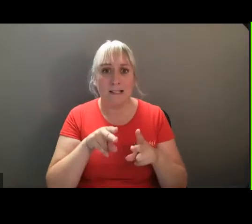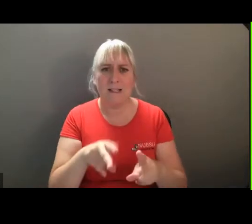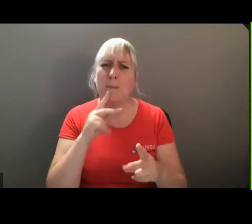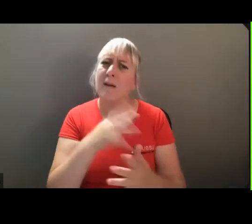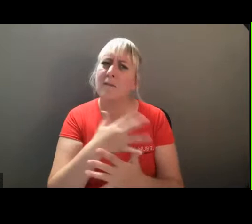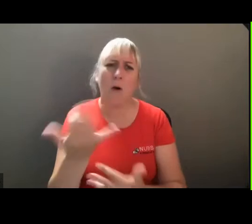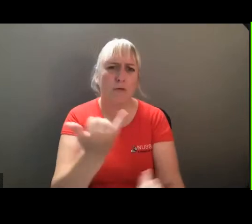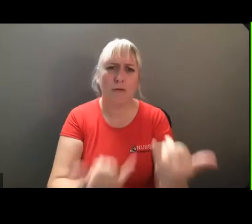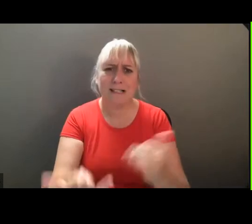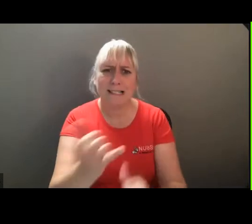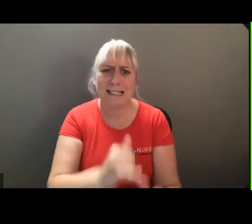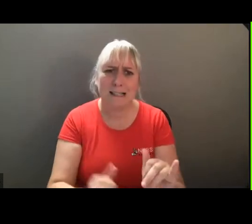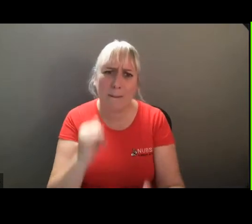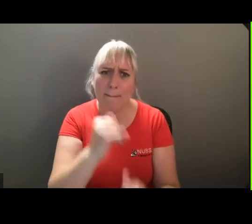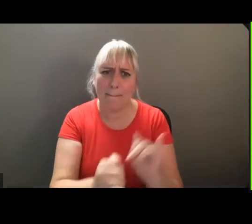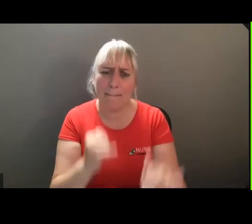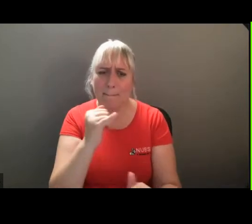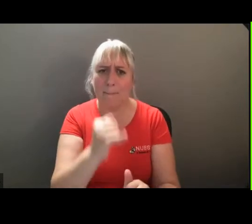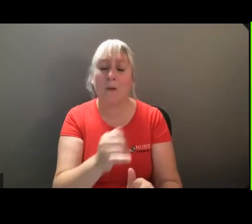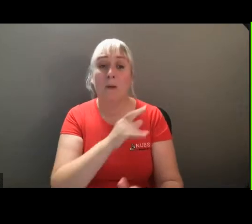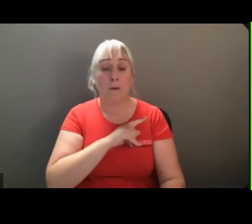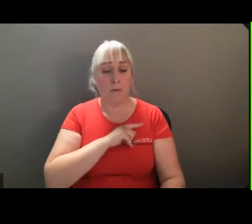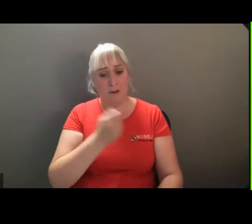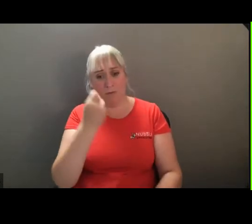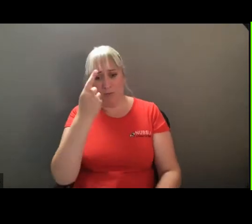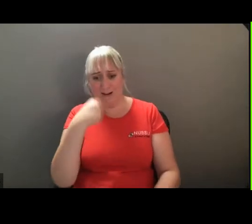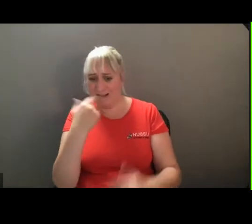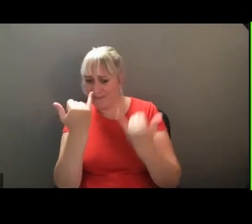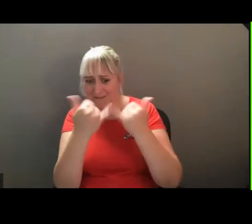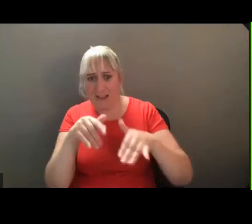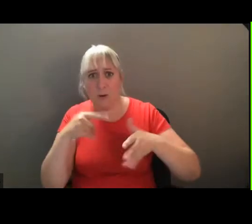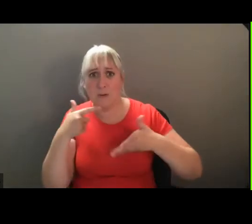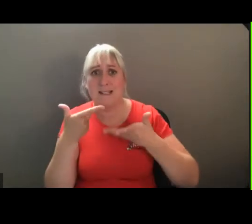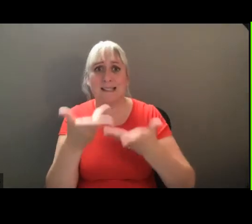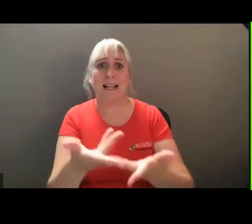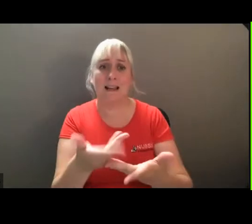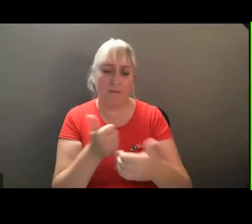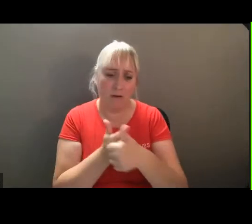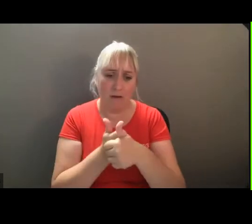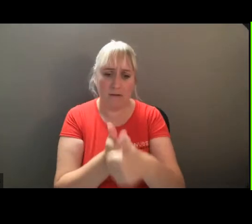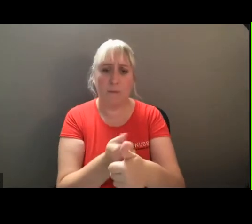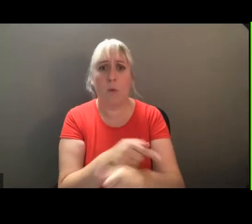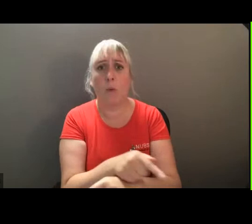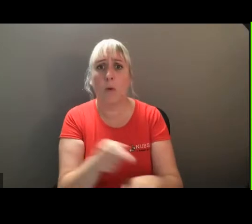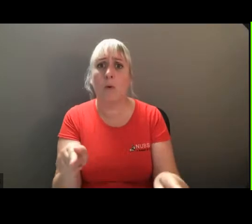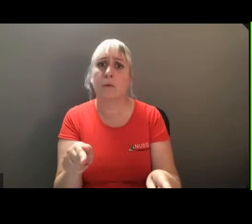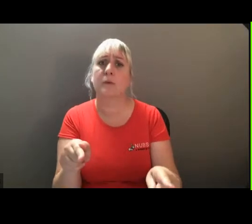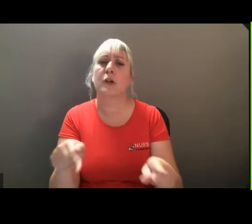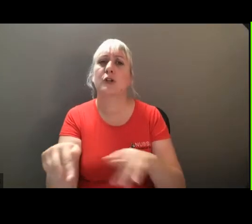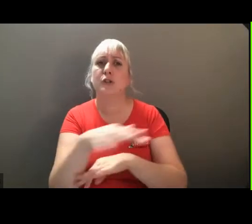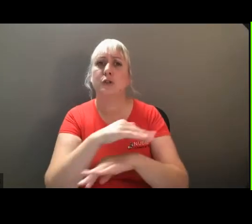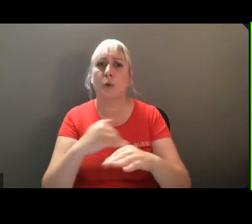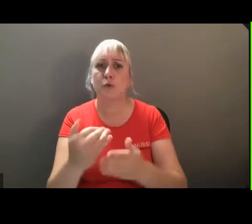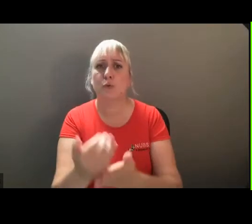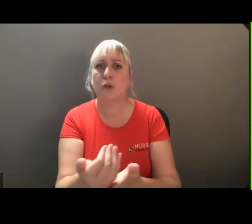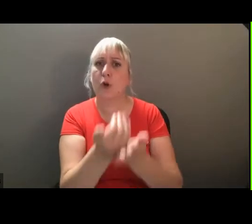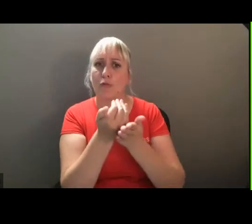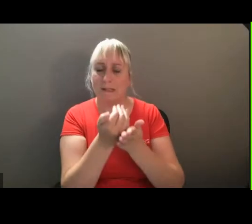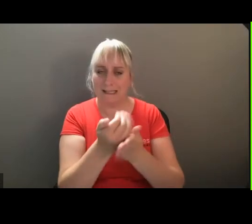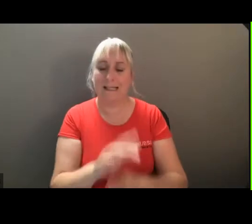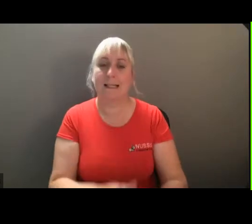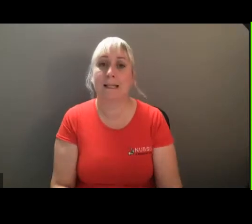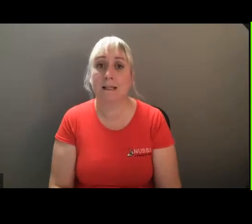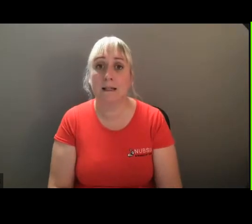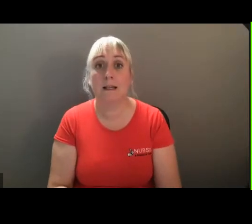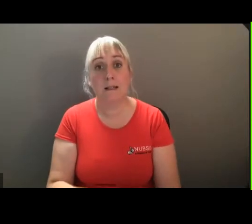criticism, and on many levels it's failed to deliver social security in the broad sense of the term. We believe a big reason for this is